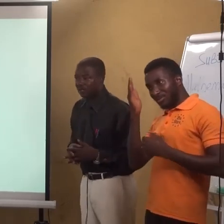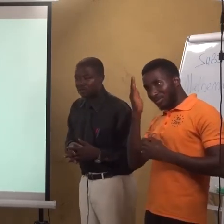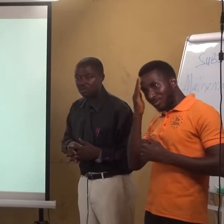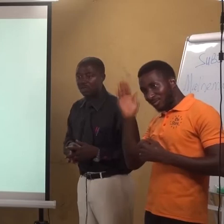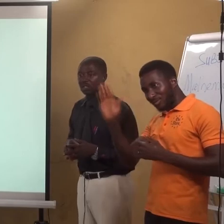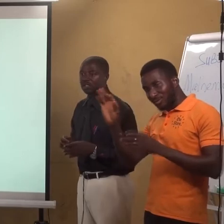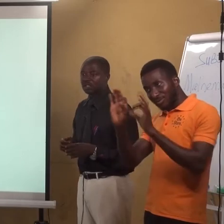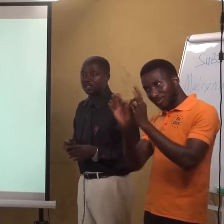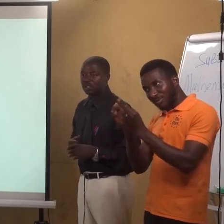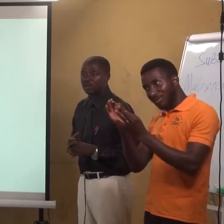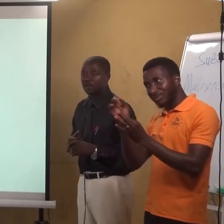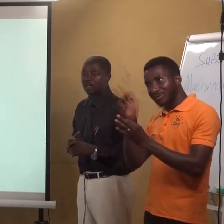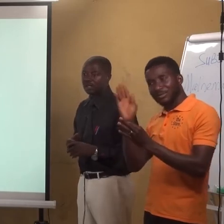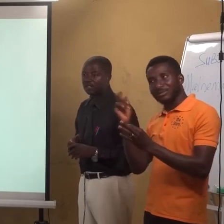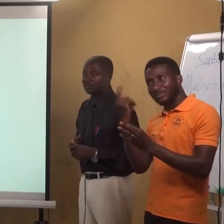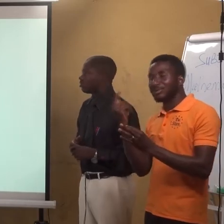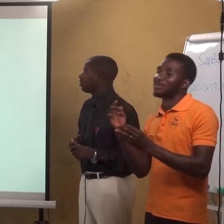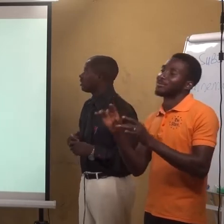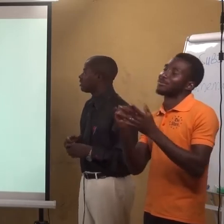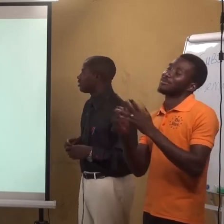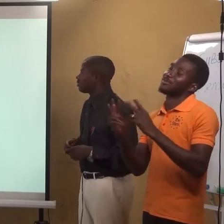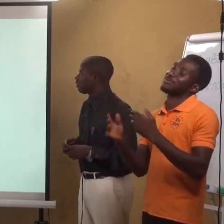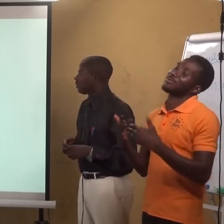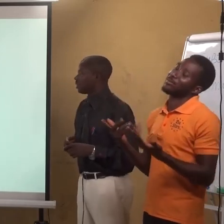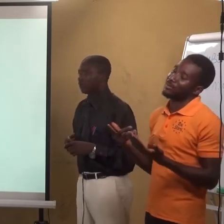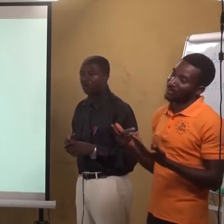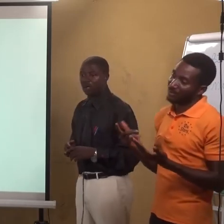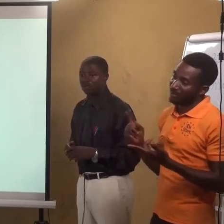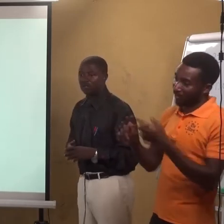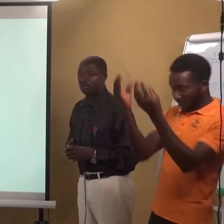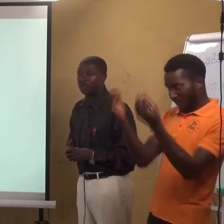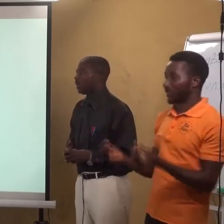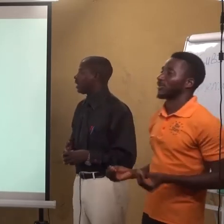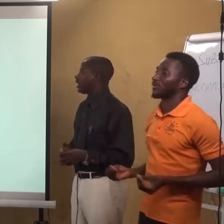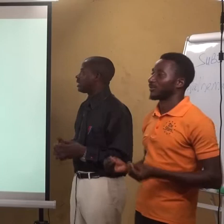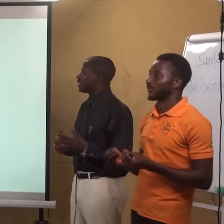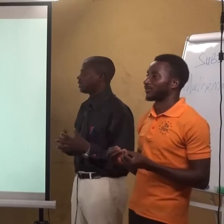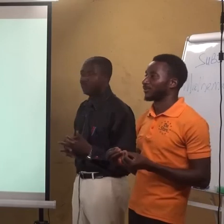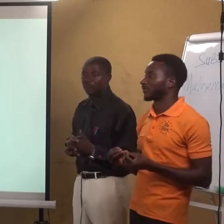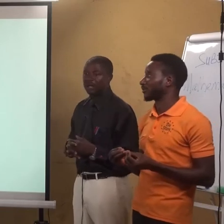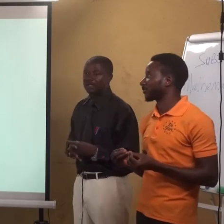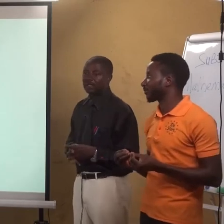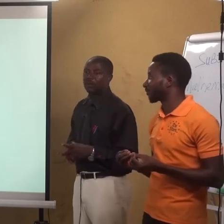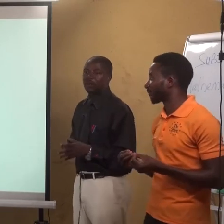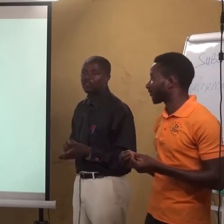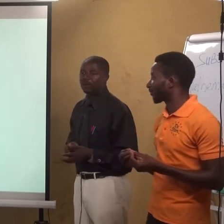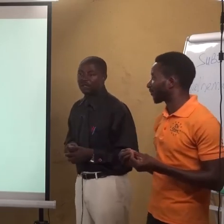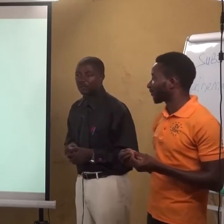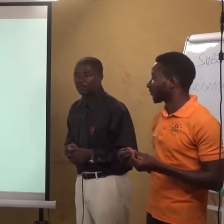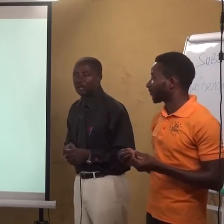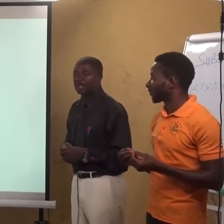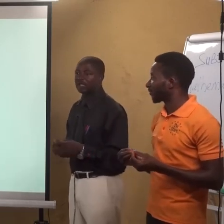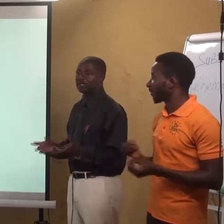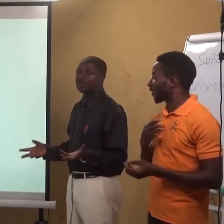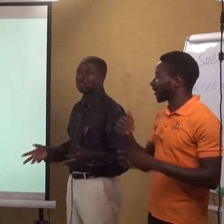1 over 2. 16 divided by 32, the result will be 1 over 2. And in the B part, we're expected